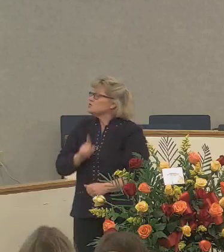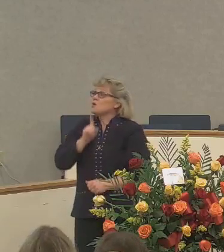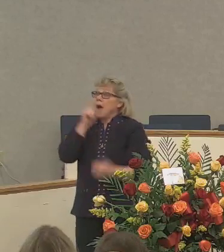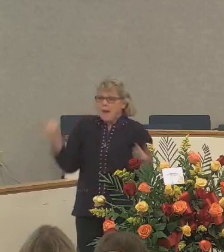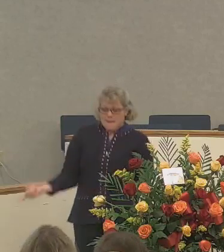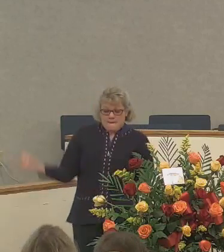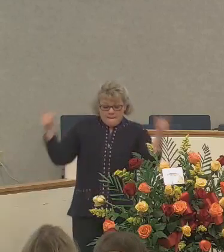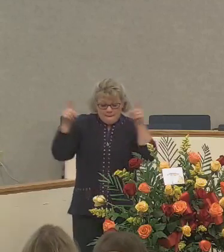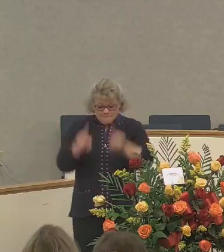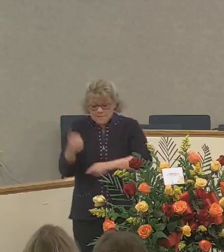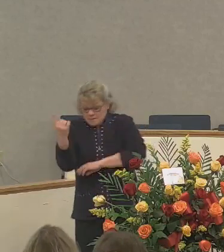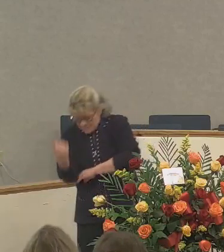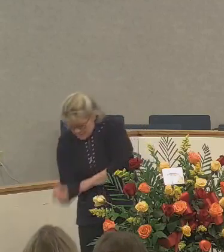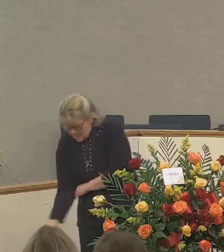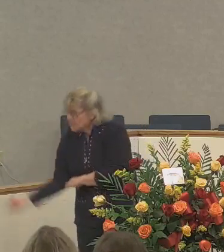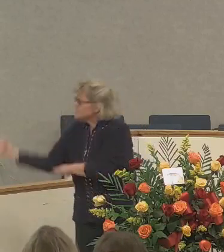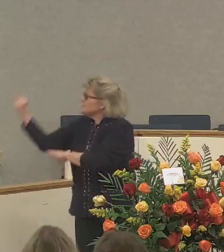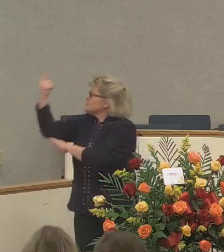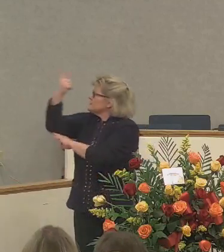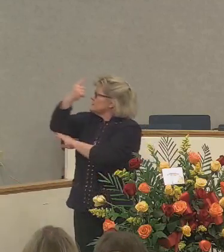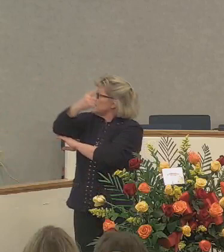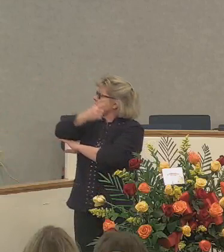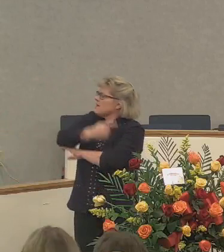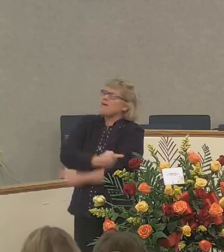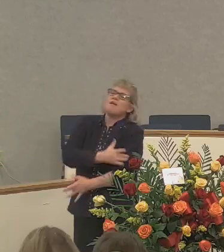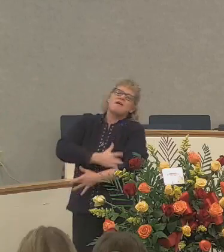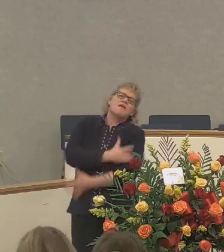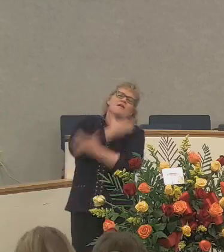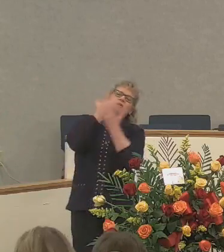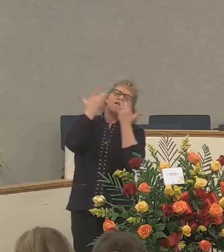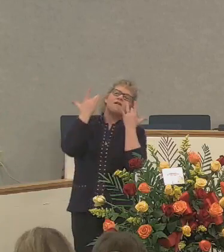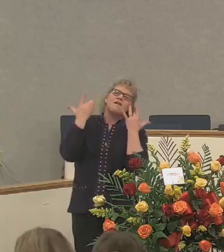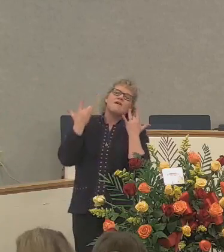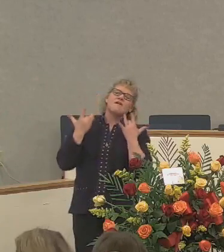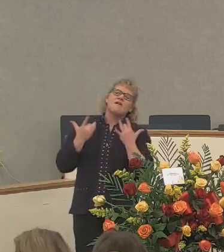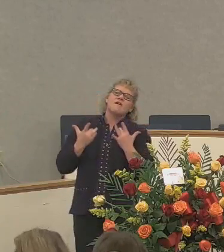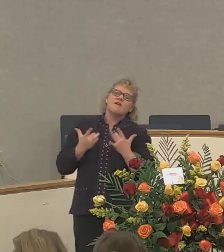is coming a day when no